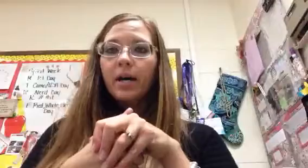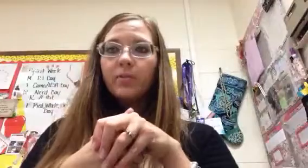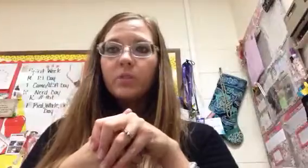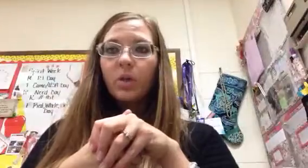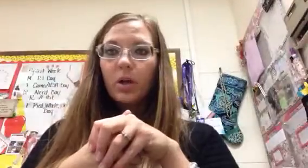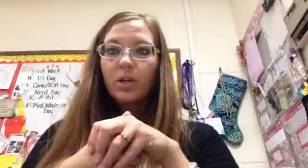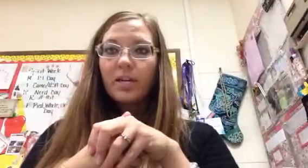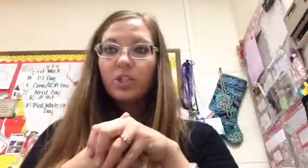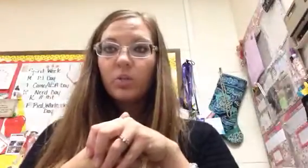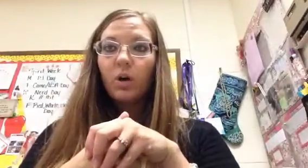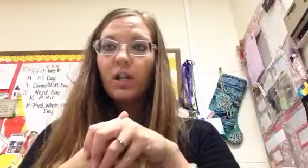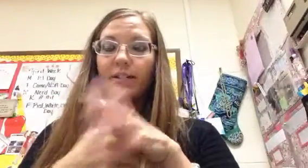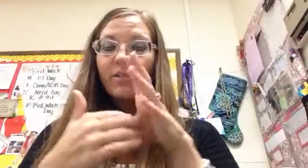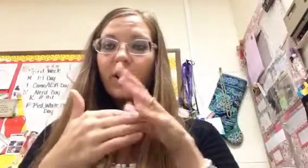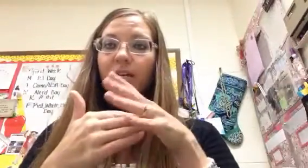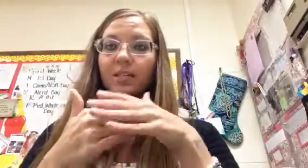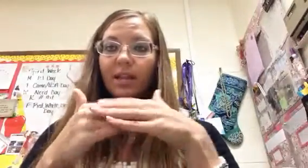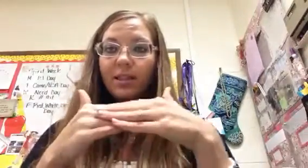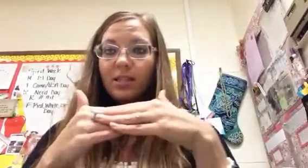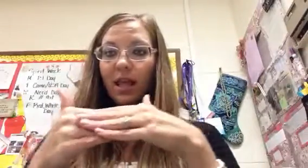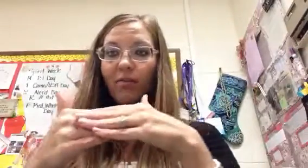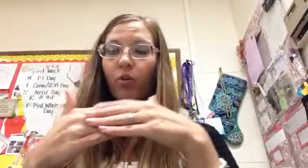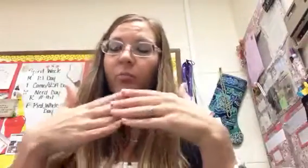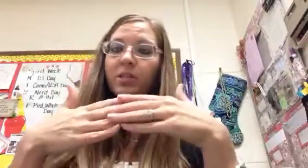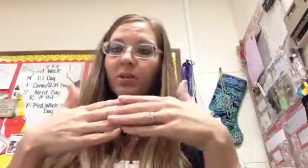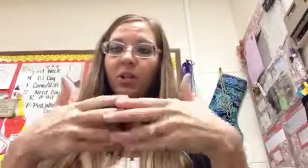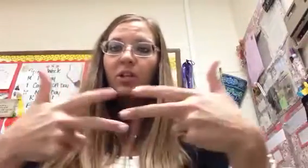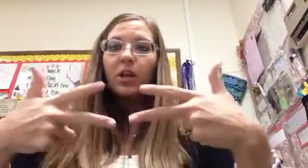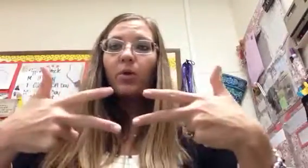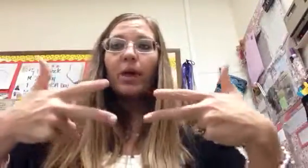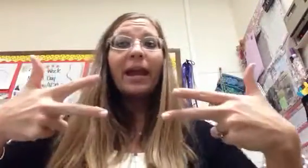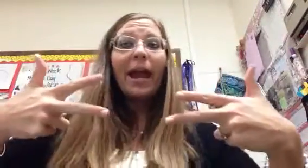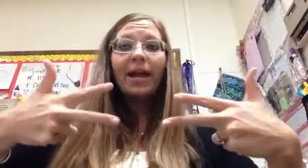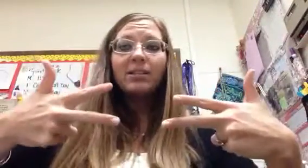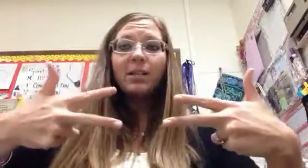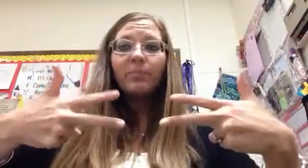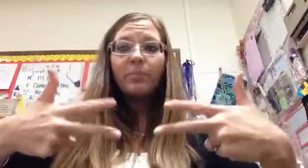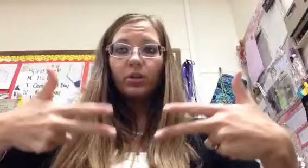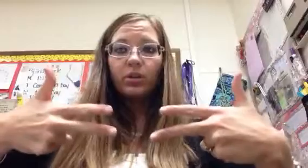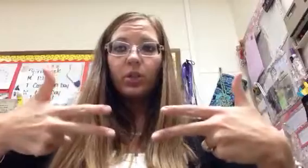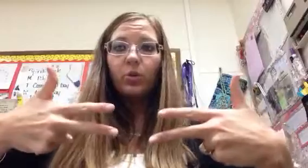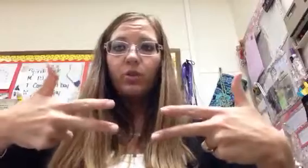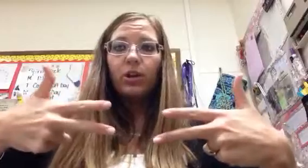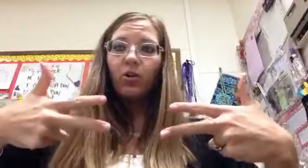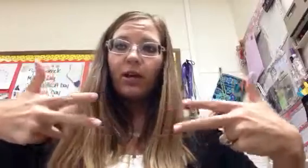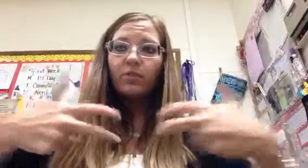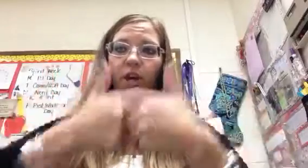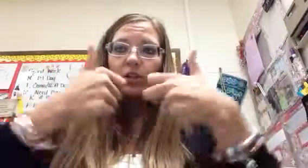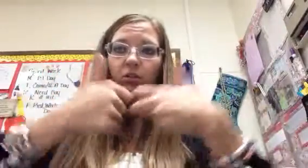So I'm not going to test you what a classifier is at this level, but some things you need know. An accident, two vehicle classifiers